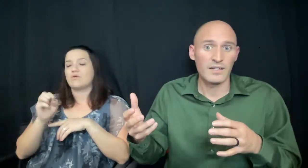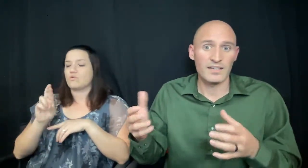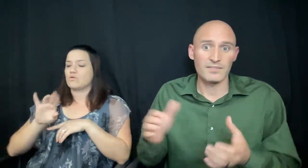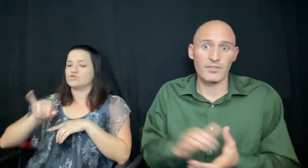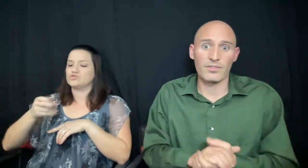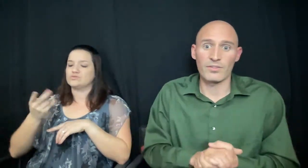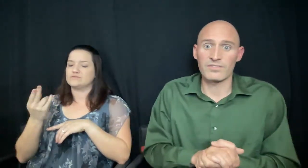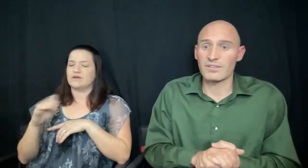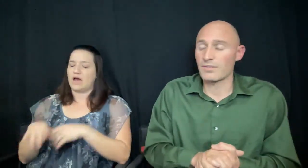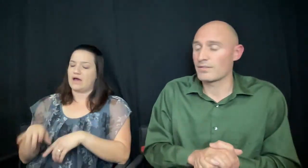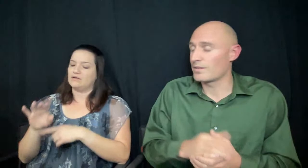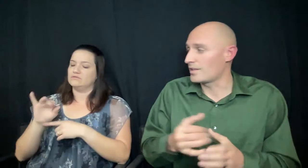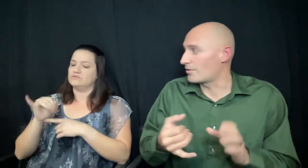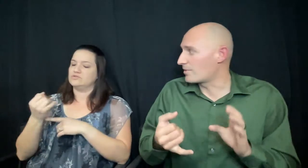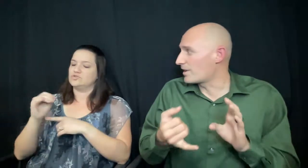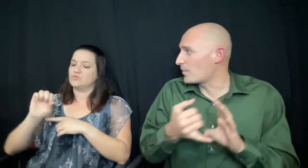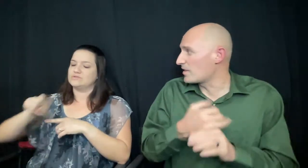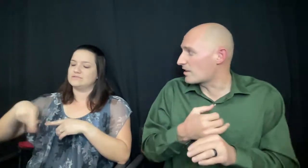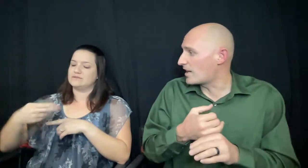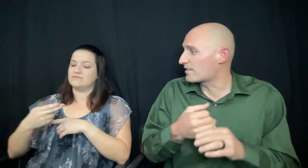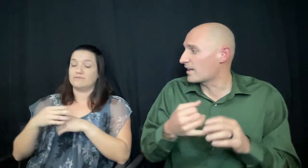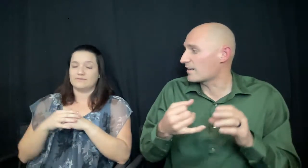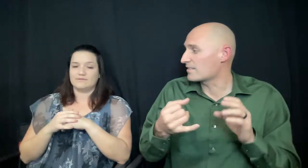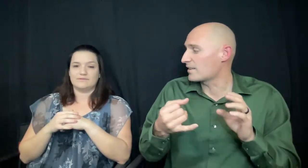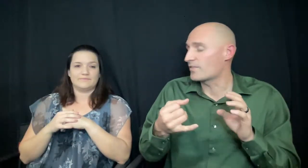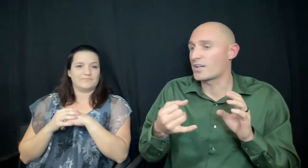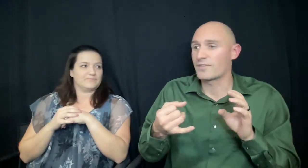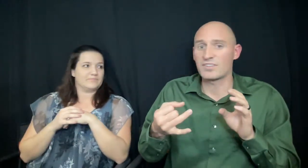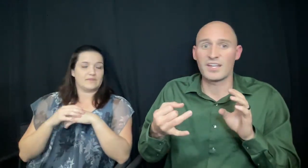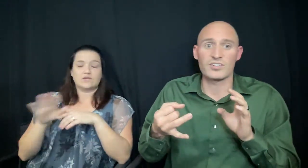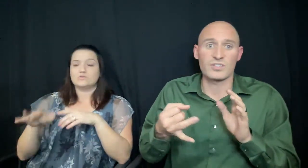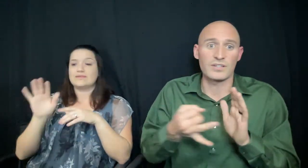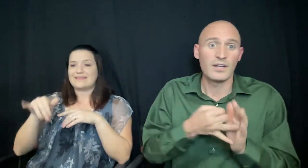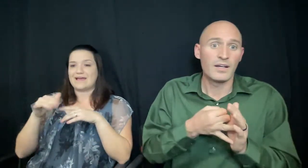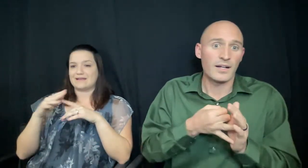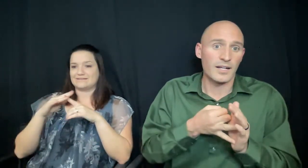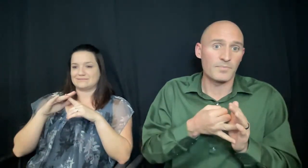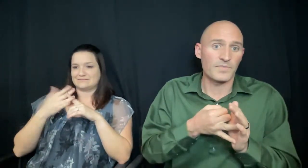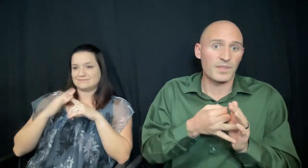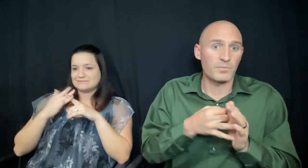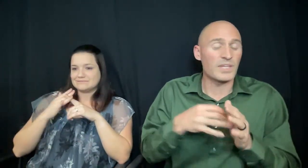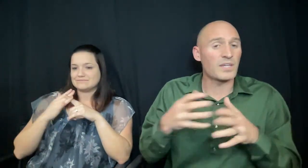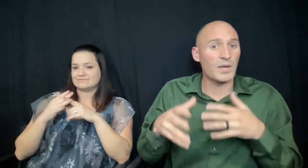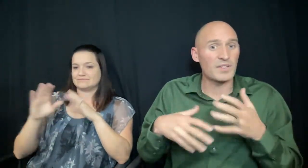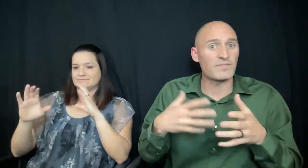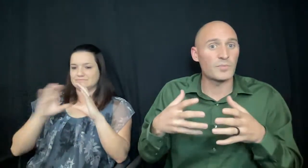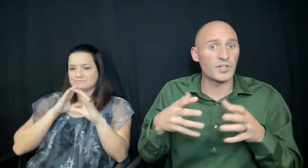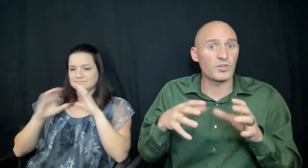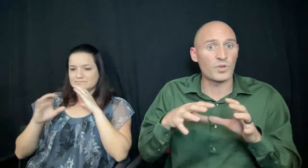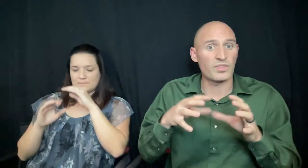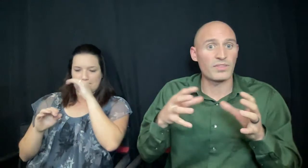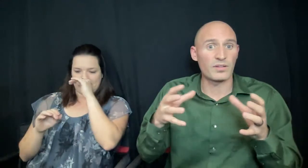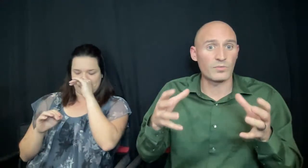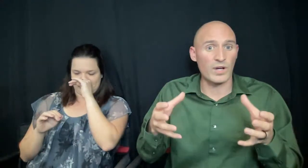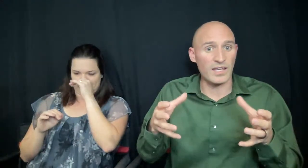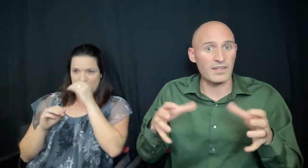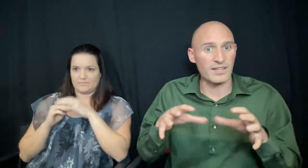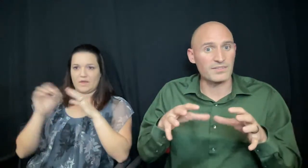And so those, keeping the context of the conversation, becoming familiar with the way a